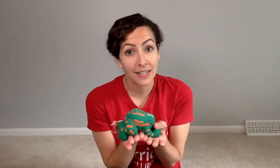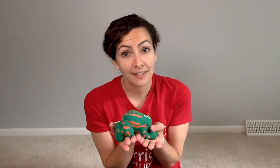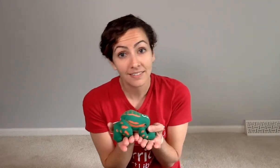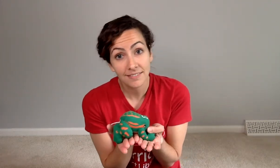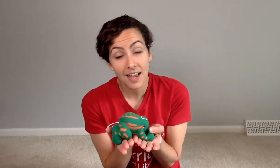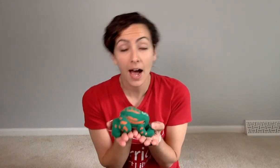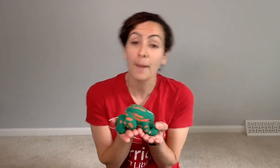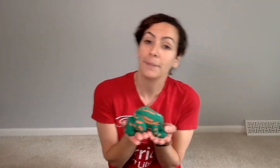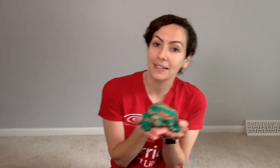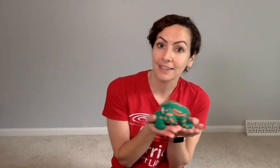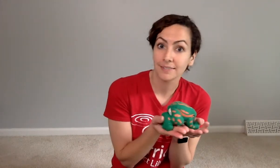jumping, hopping.